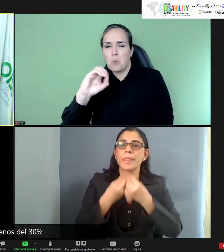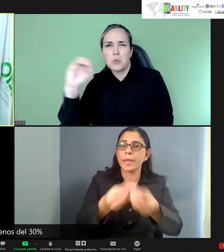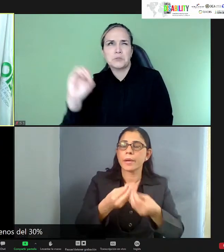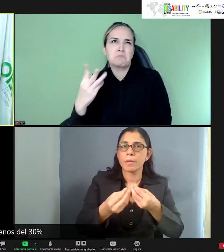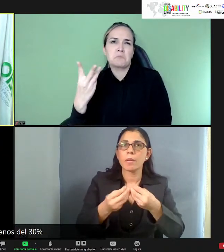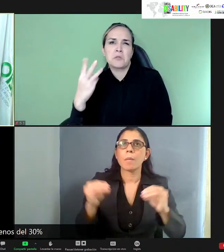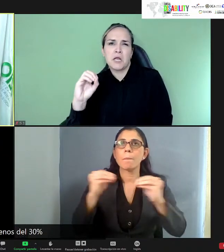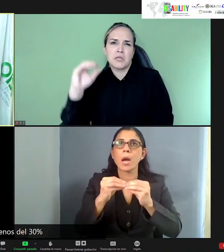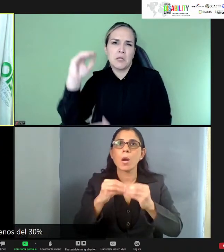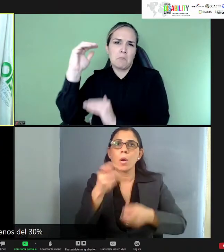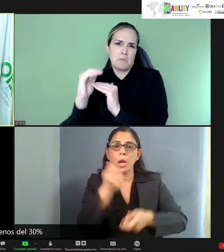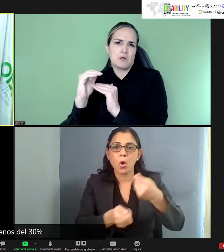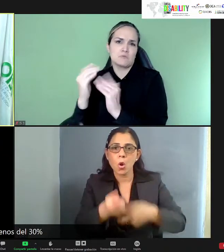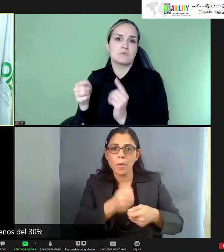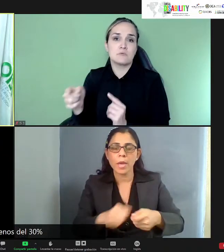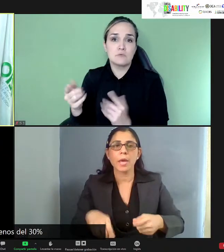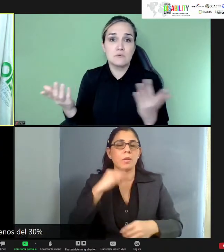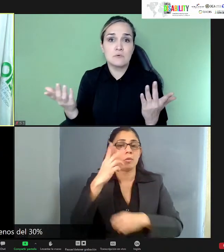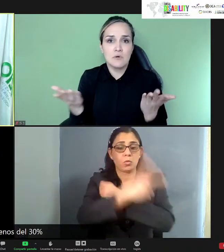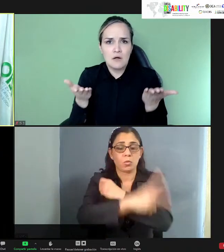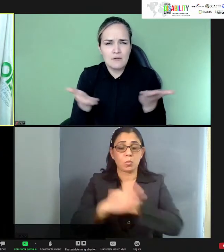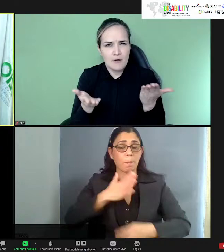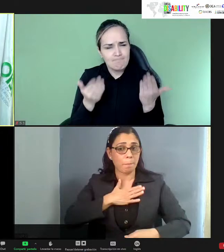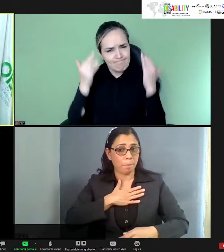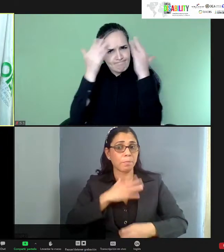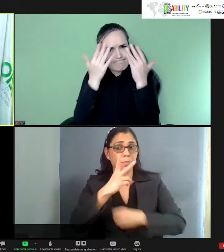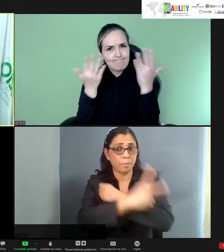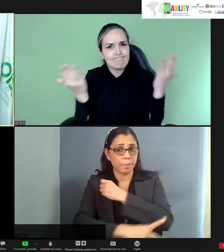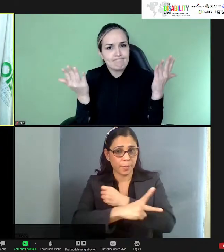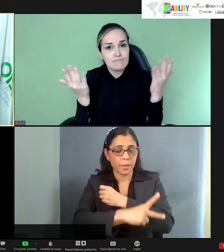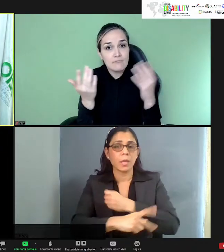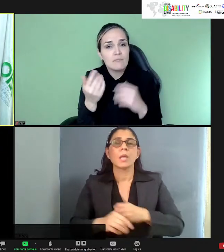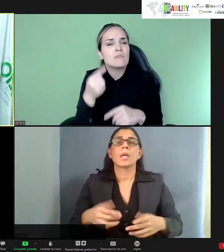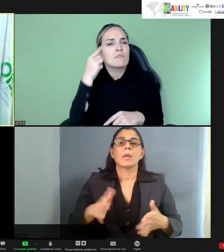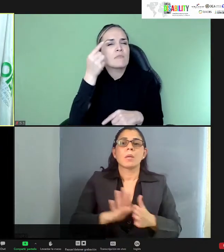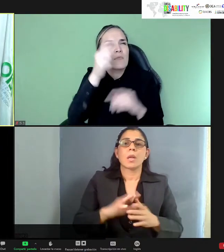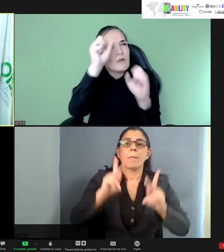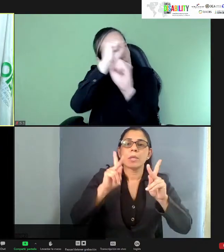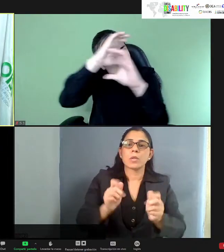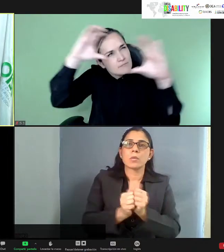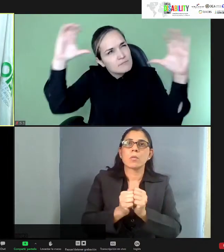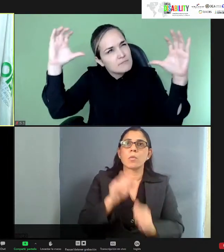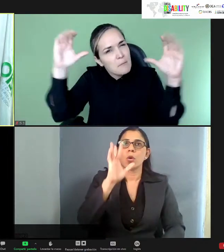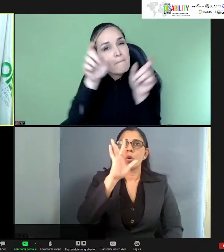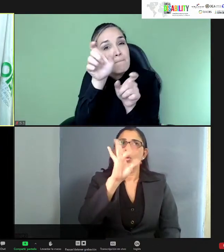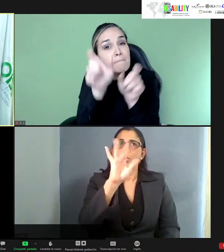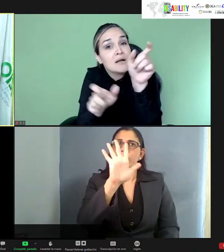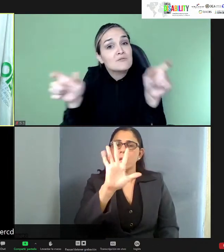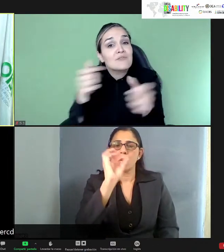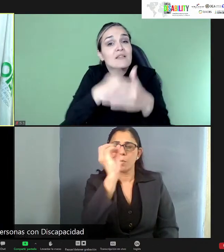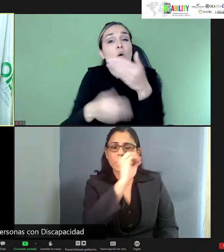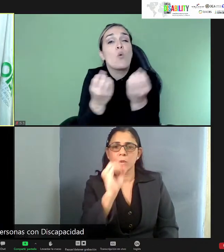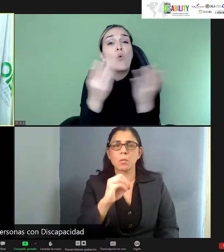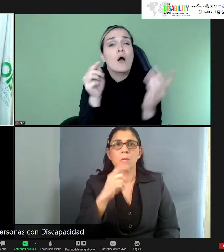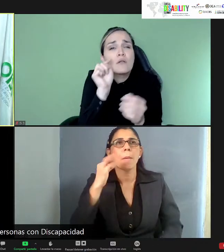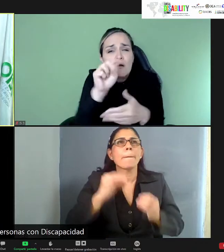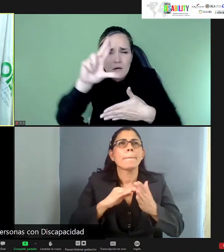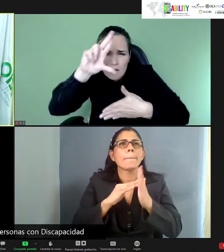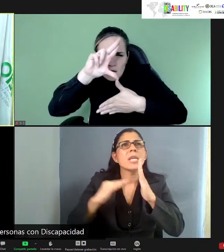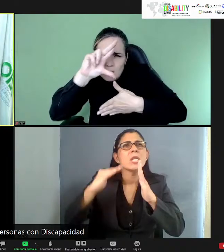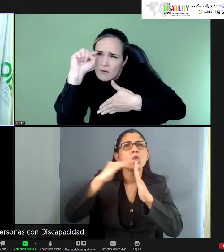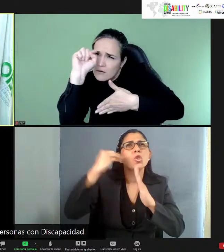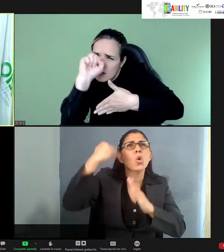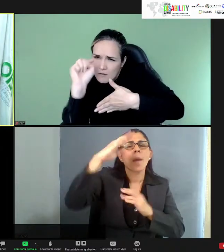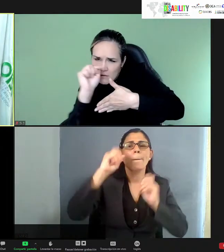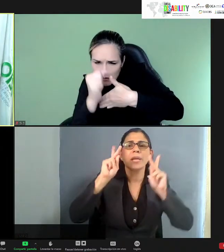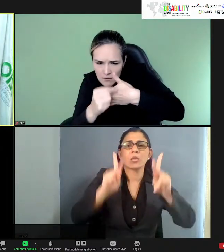persons with disabilities are part of the society and they contribute so in